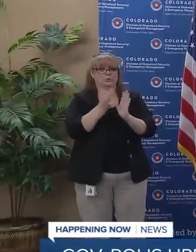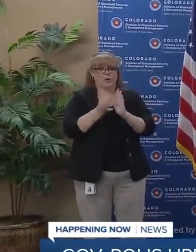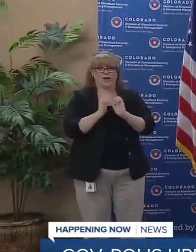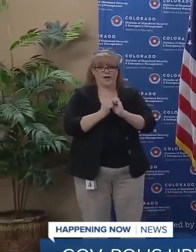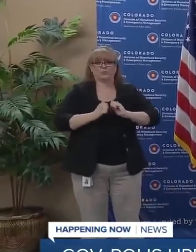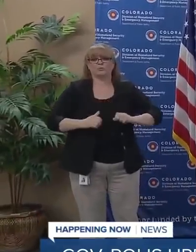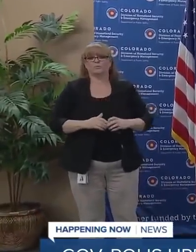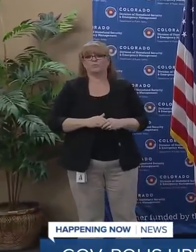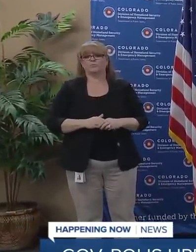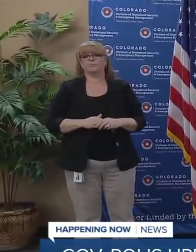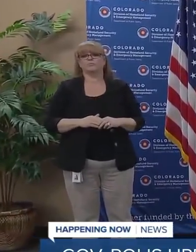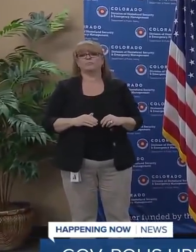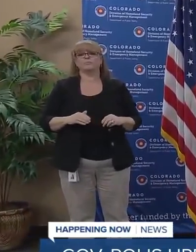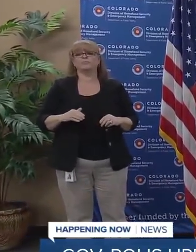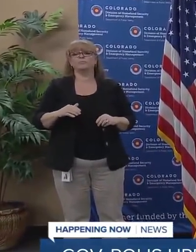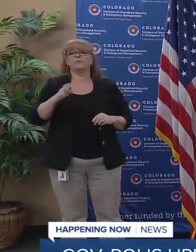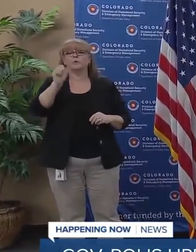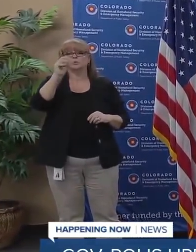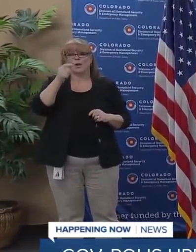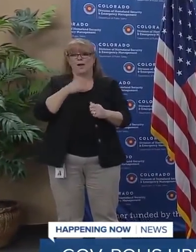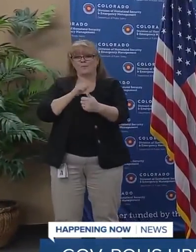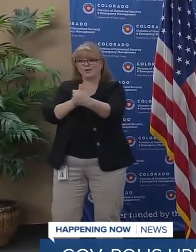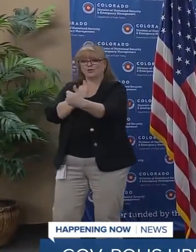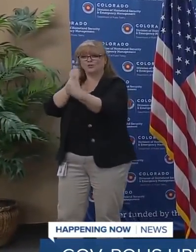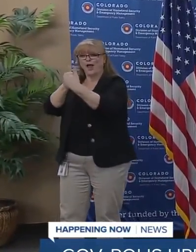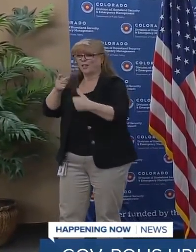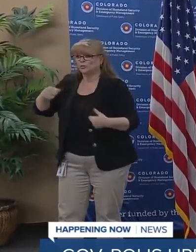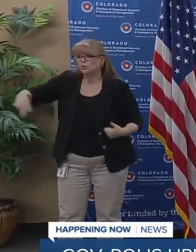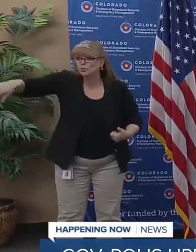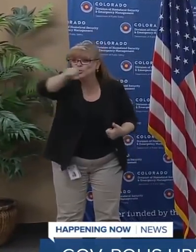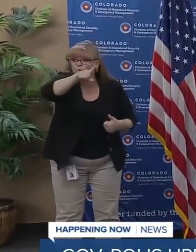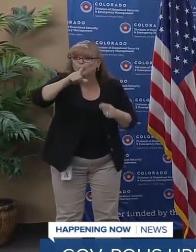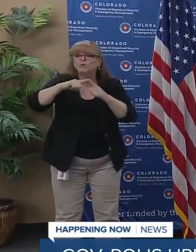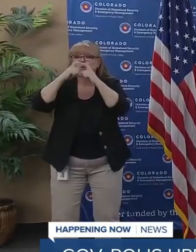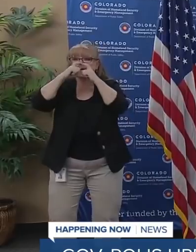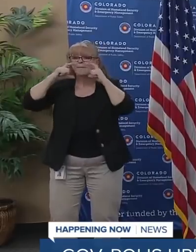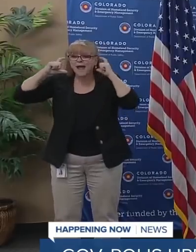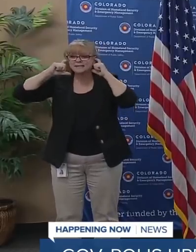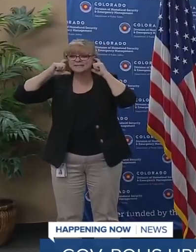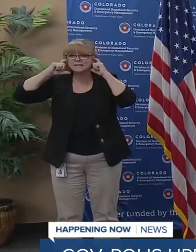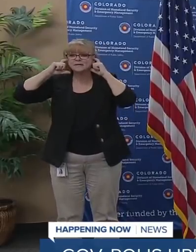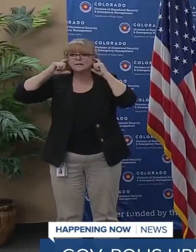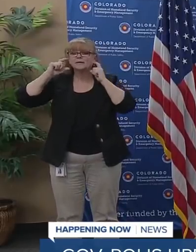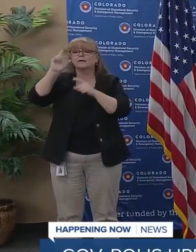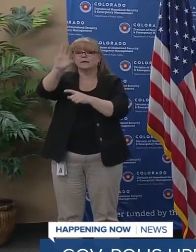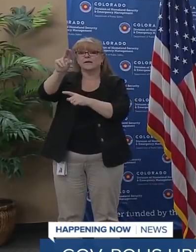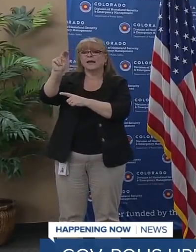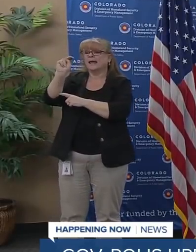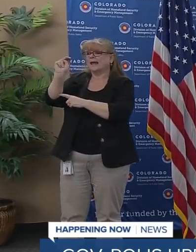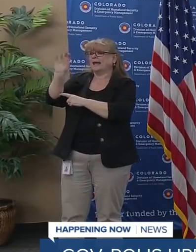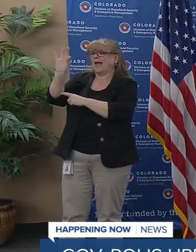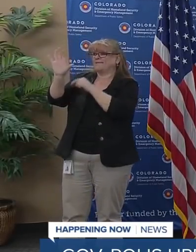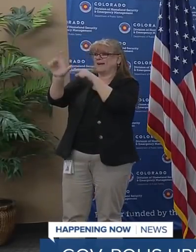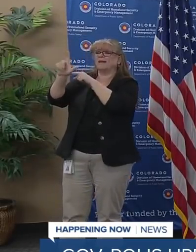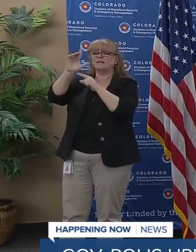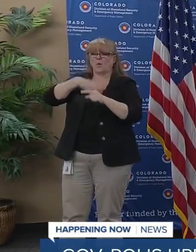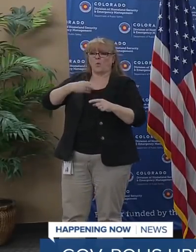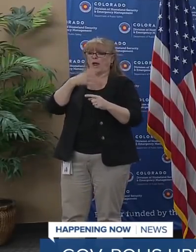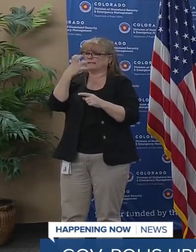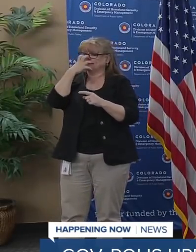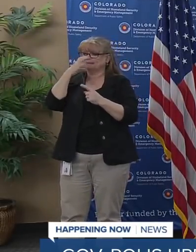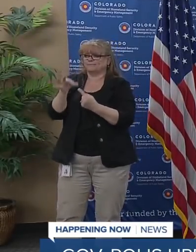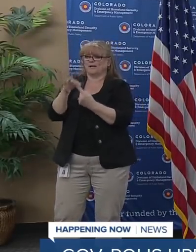the N95 masks, the surgical masks, we need all of those that we can get for our health workers, our nurses, and others. We certainly hope to be